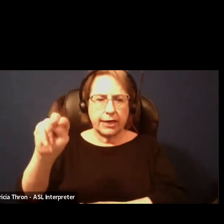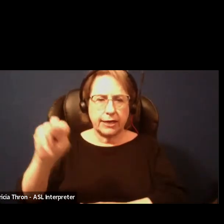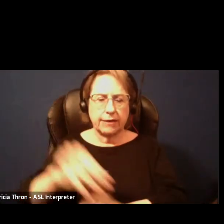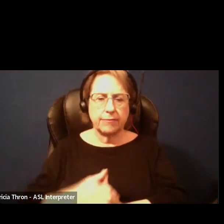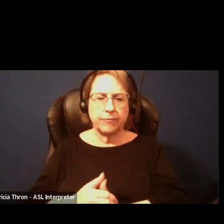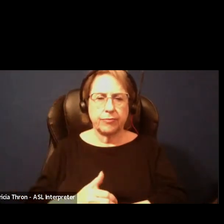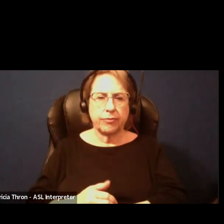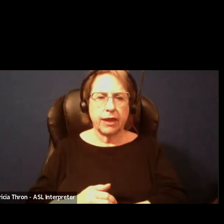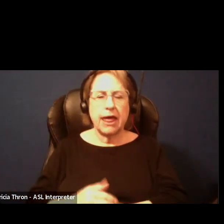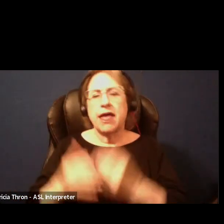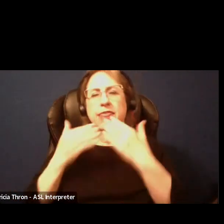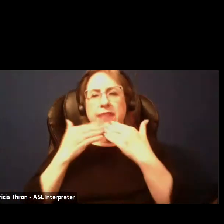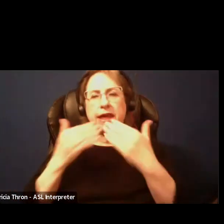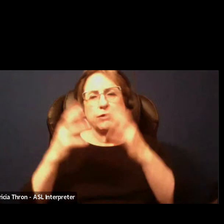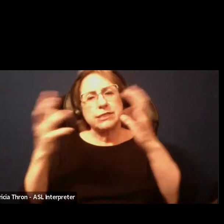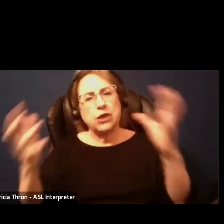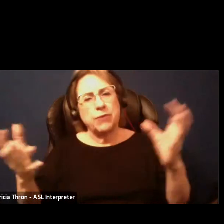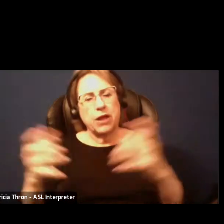So Brian, thanks so much.